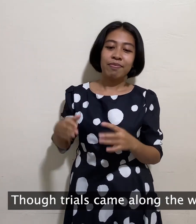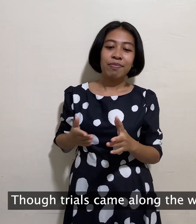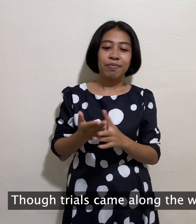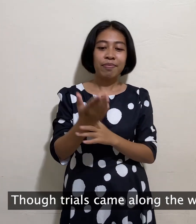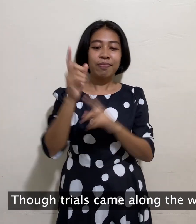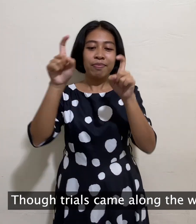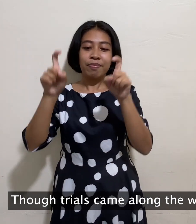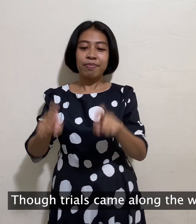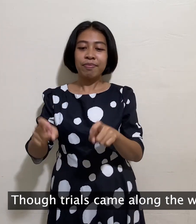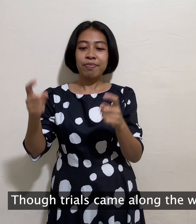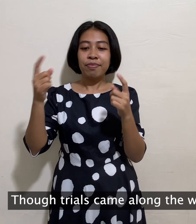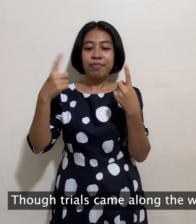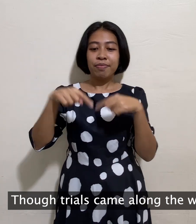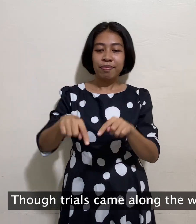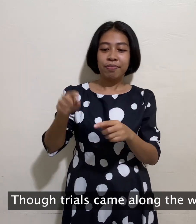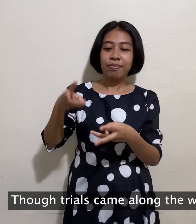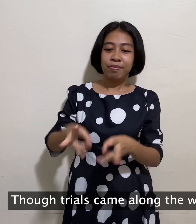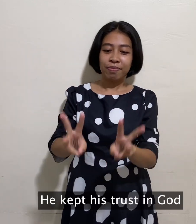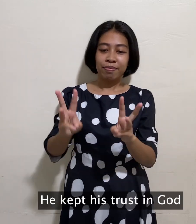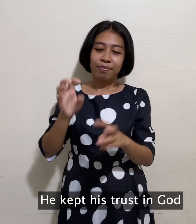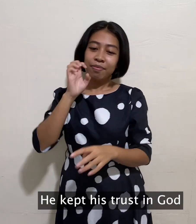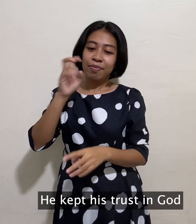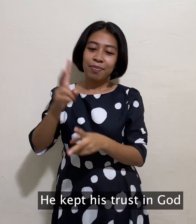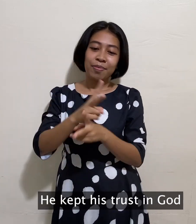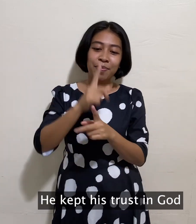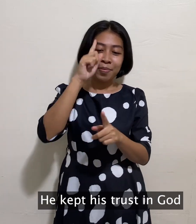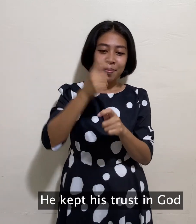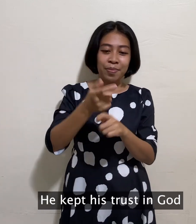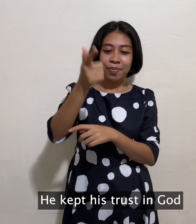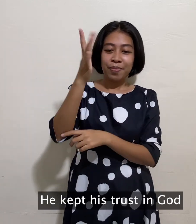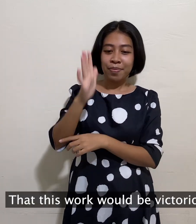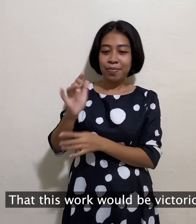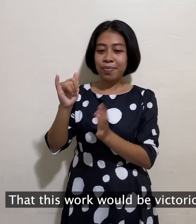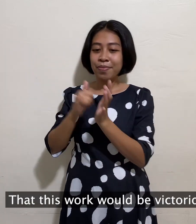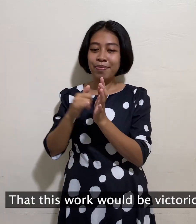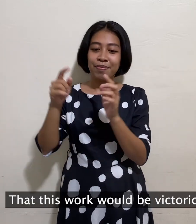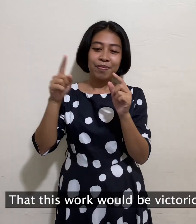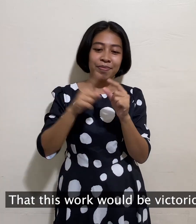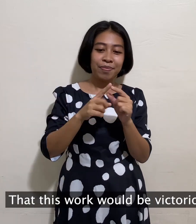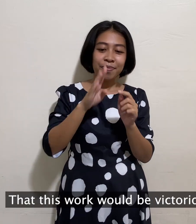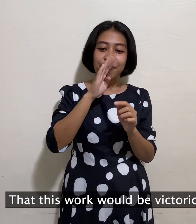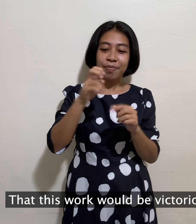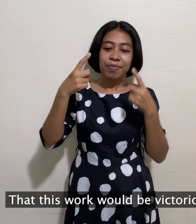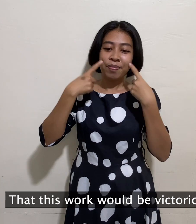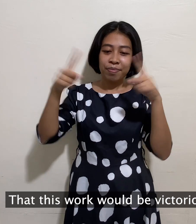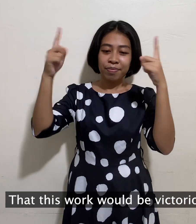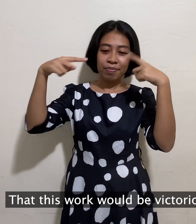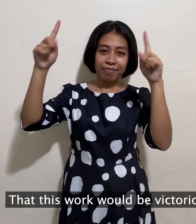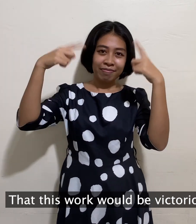The trials came along the way. He kept His trust in God that this world will be